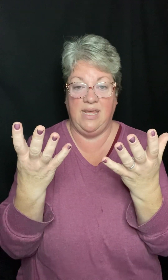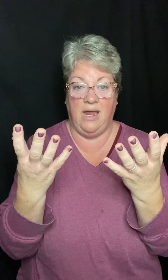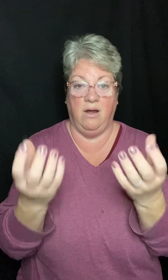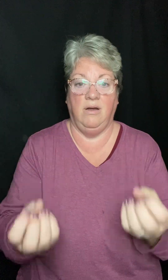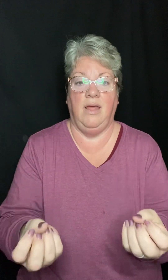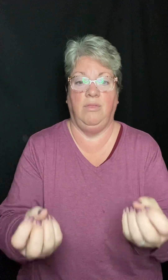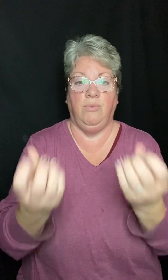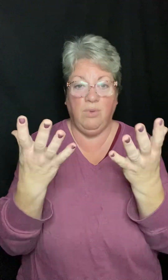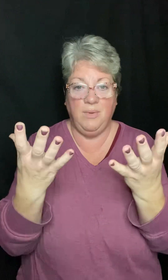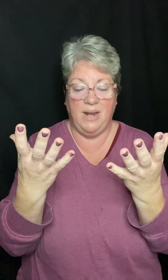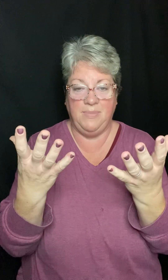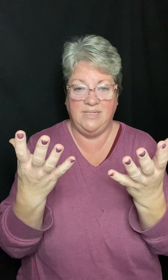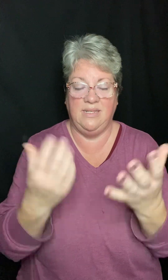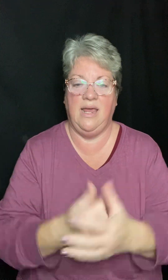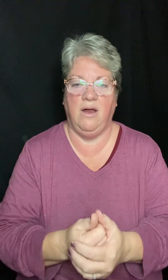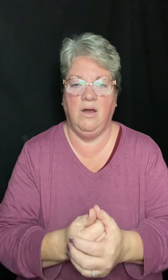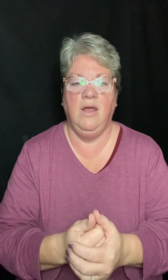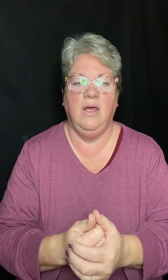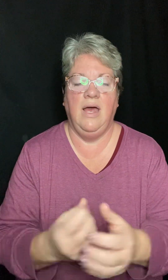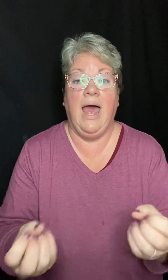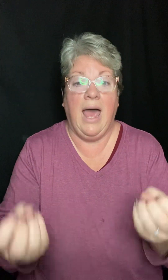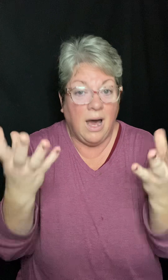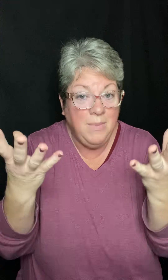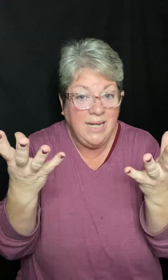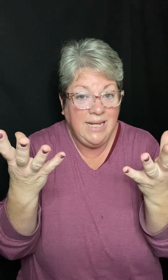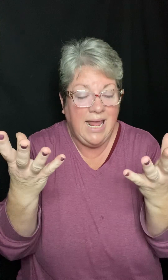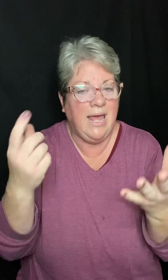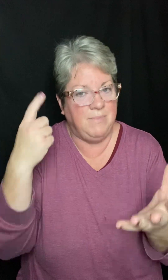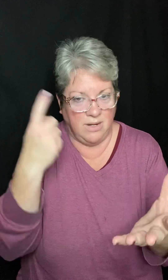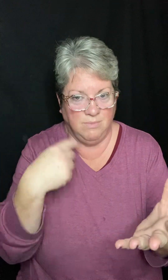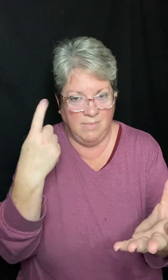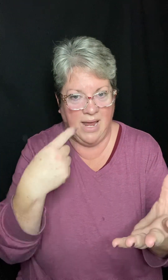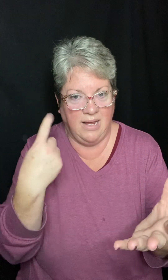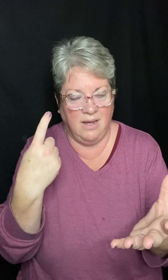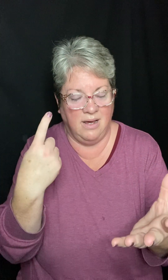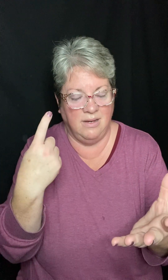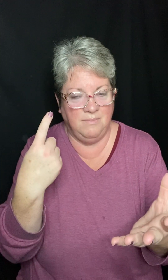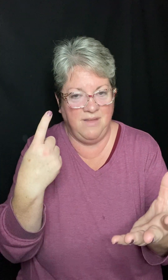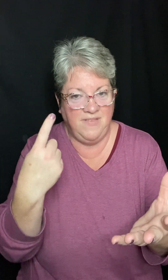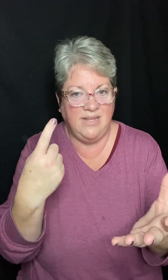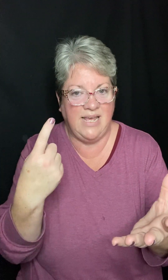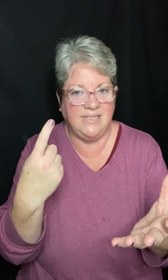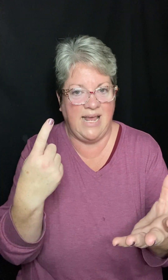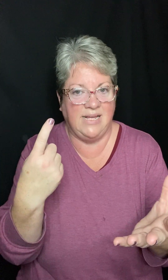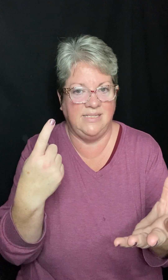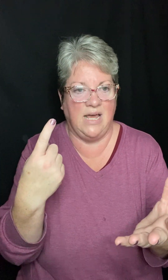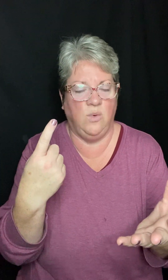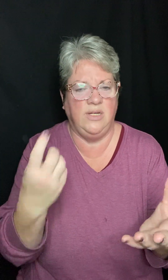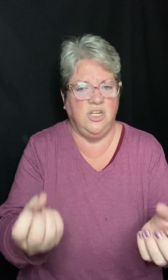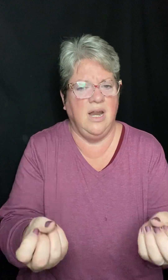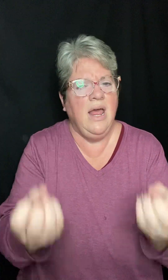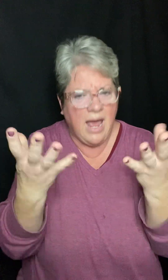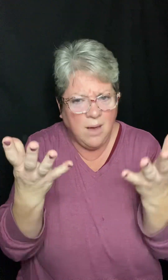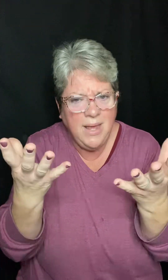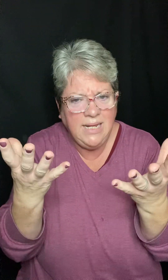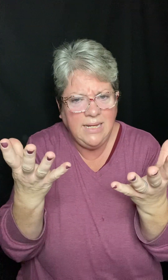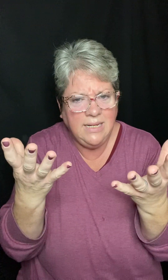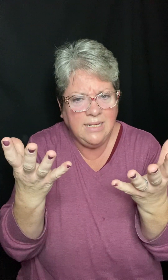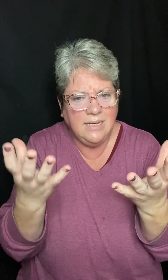air. I throw it up into the air. How many? And my face has to ask that question. How many?